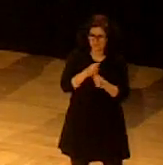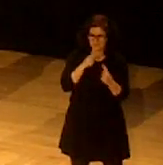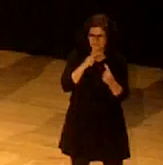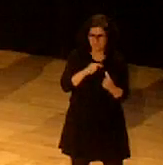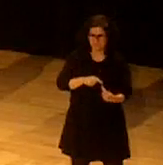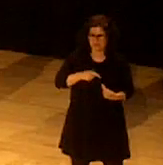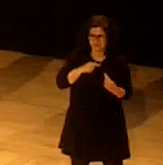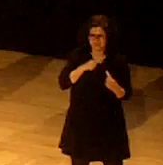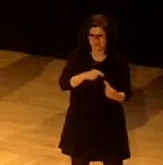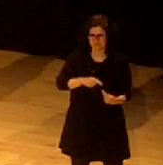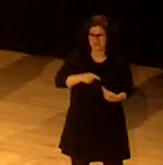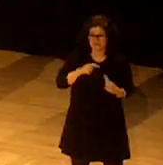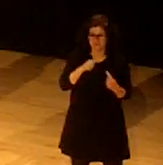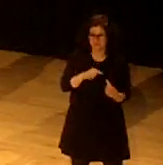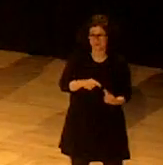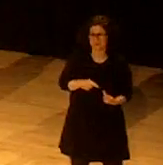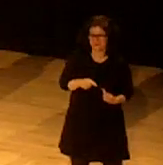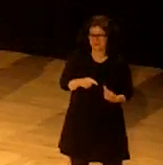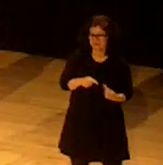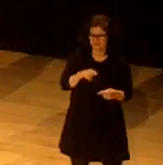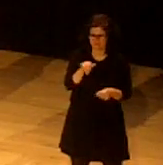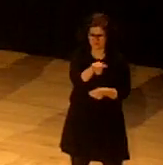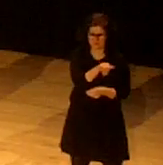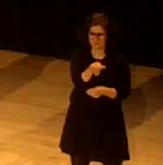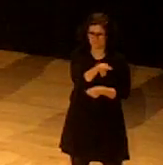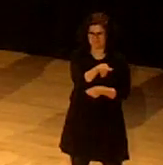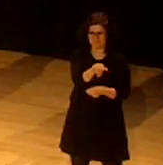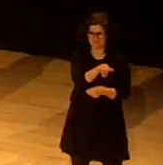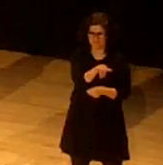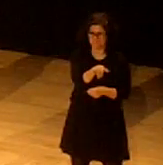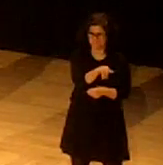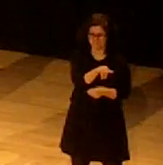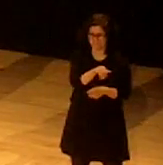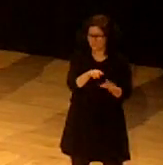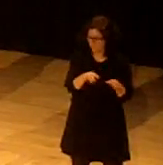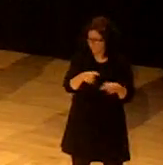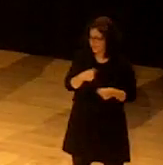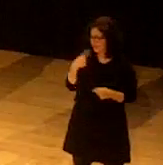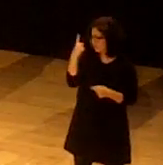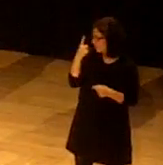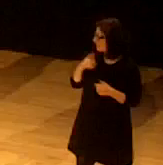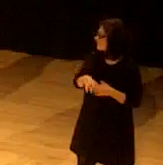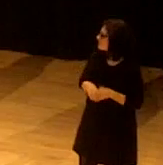obviously struggling too. Now, what I'm wondering is,